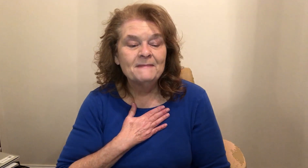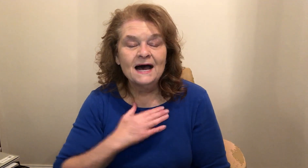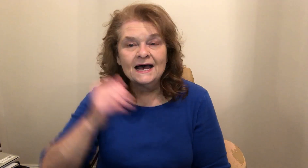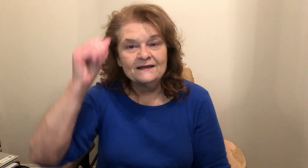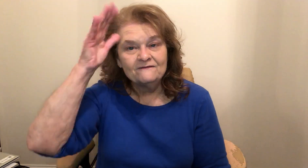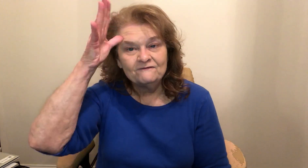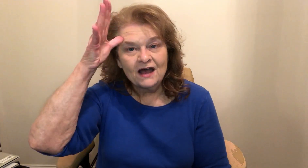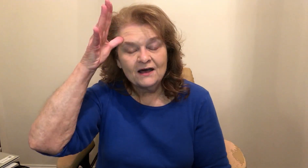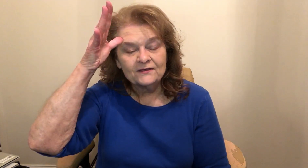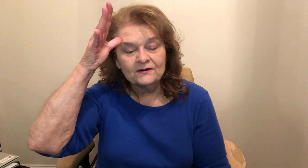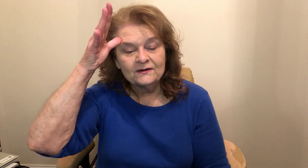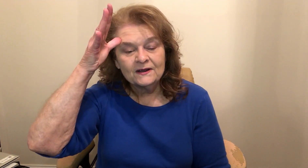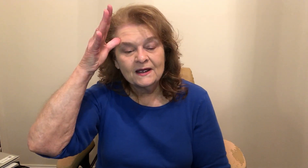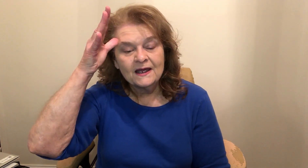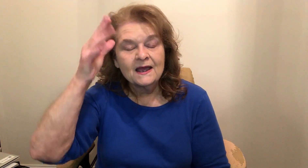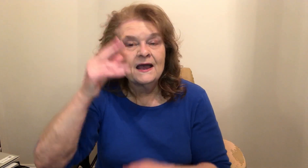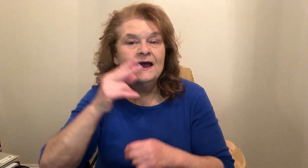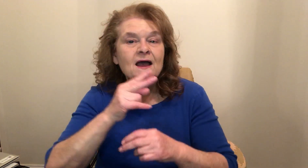My father